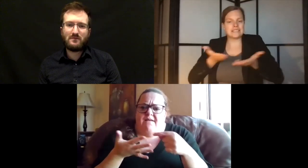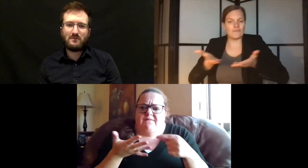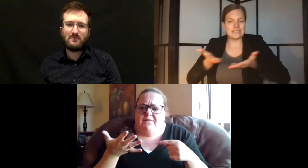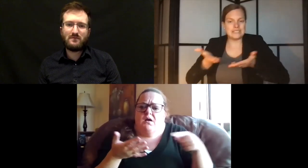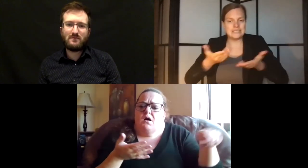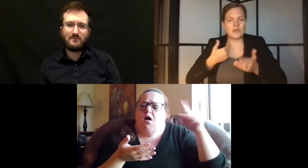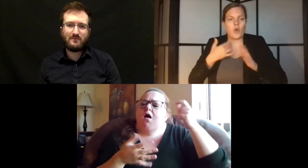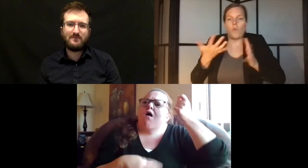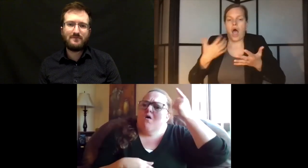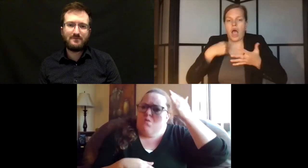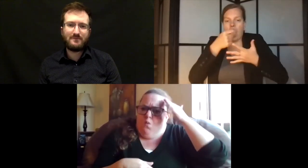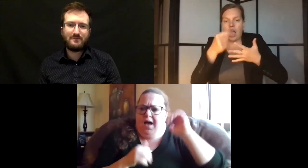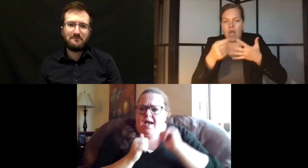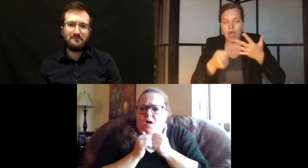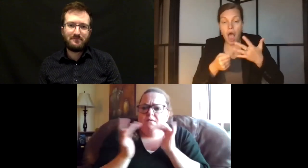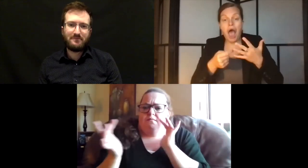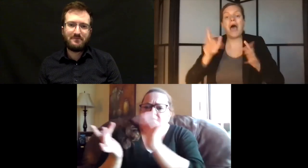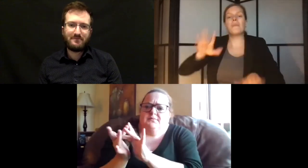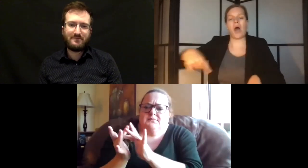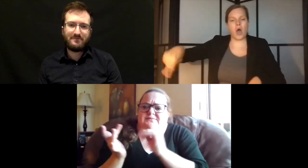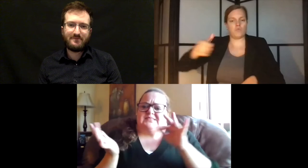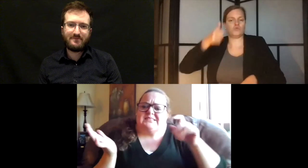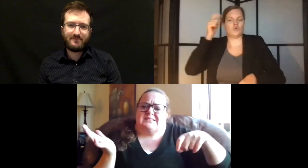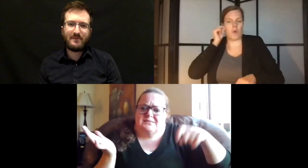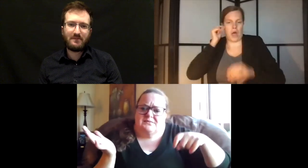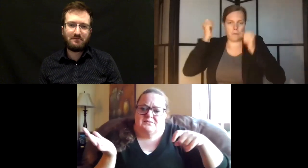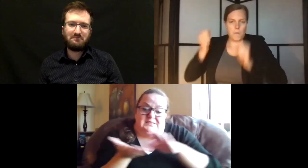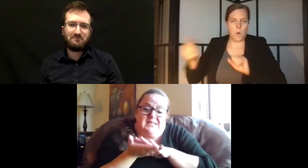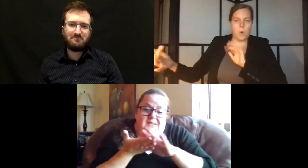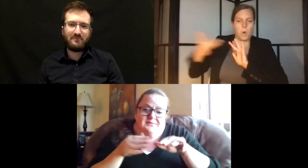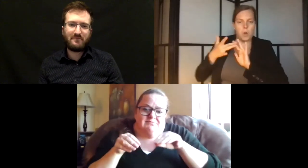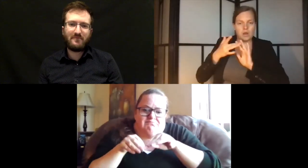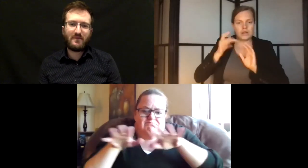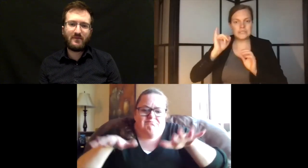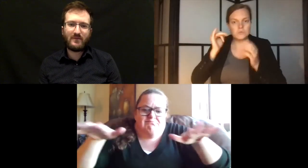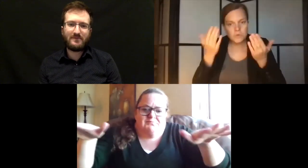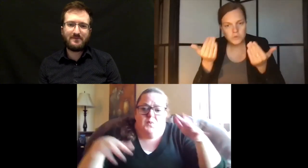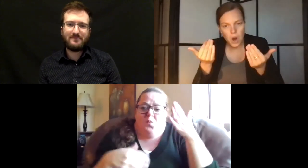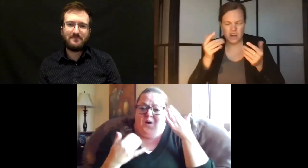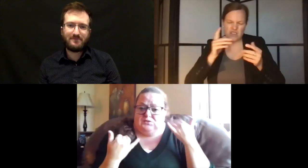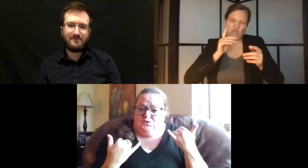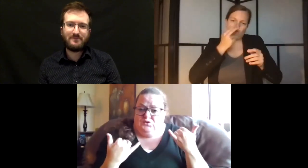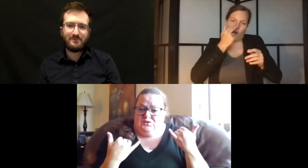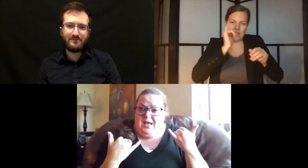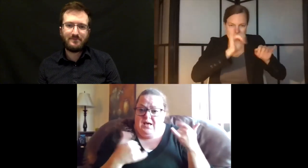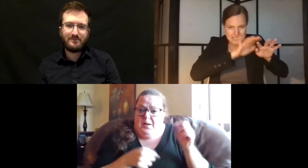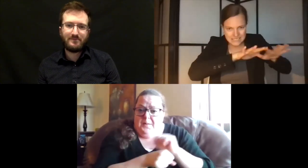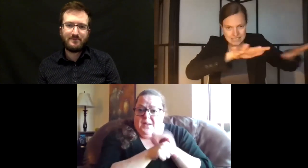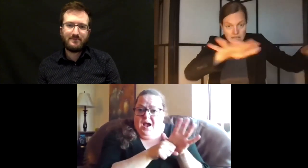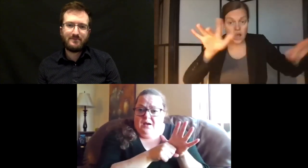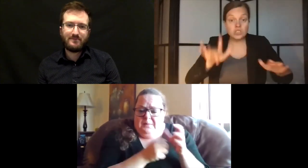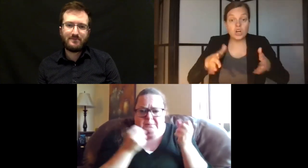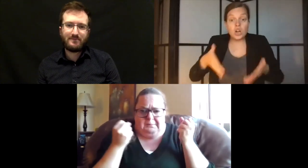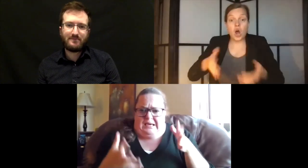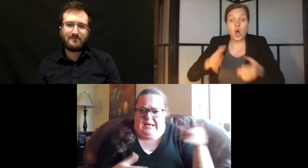We also advertise some of the different programs and services that CHS has. So that's very nice that that kind of